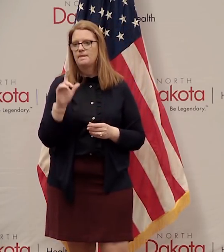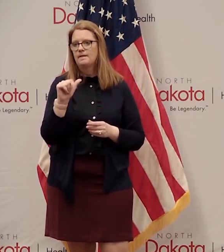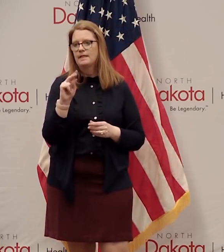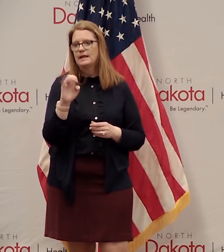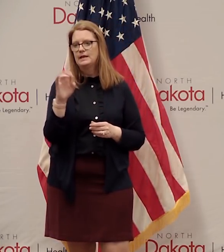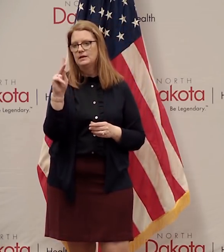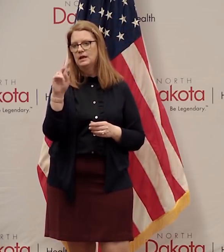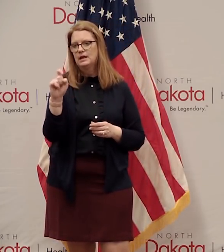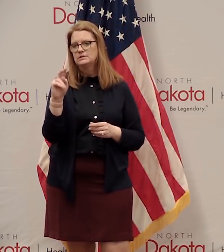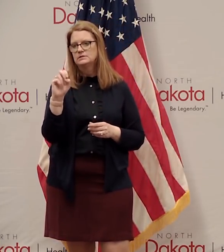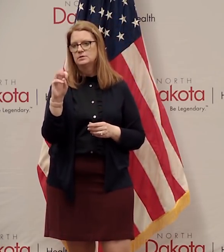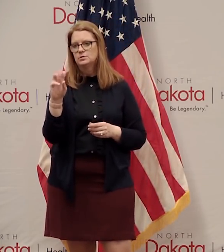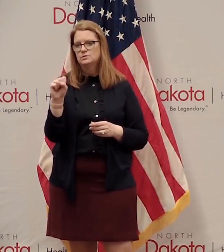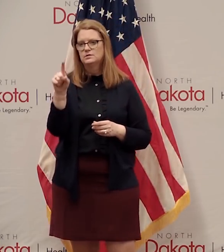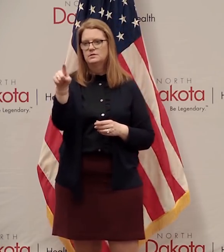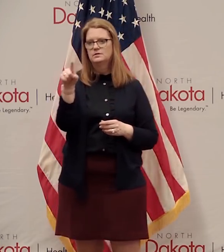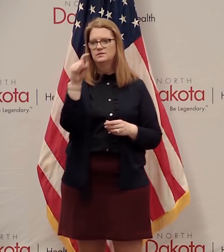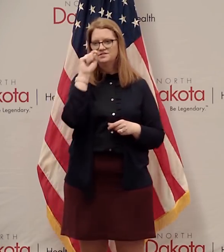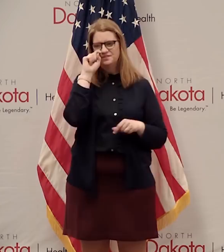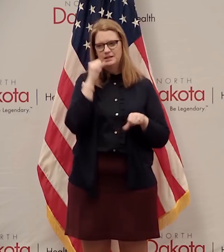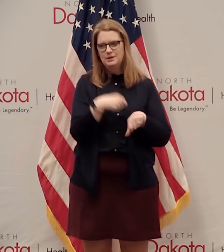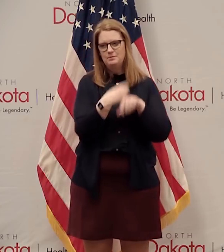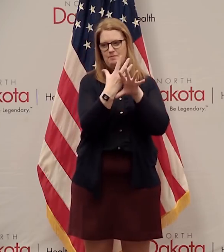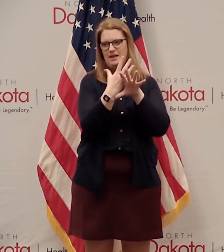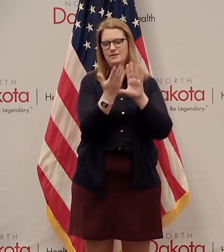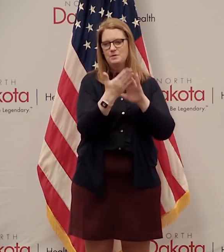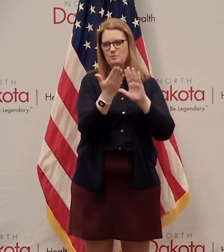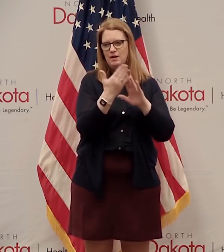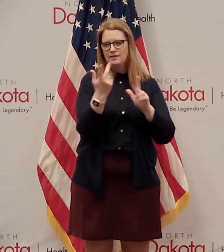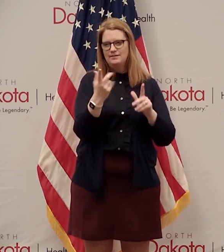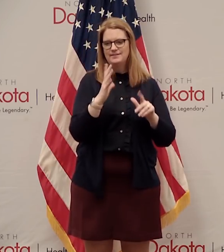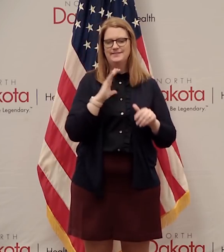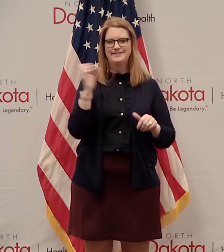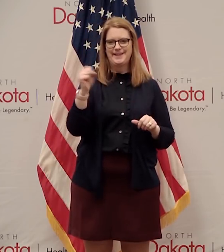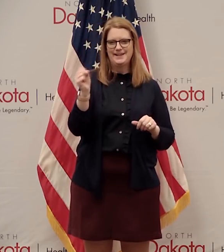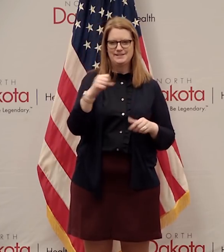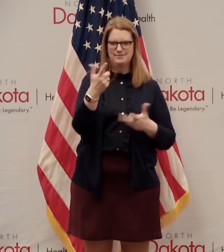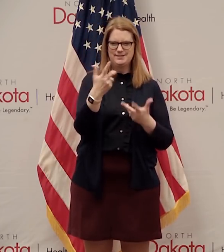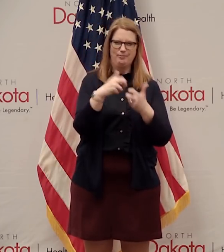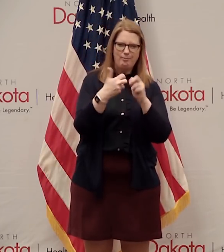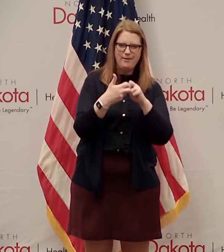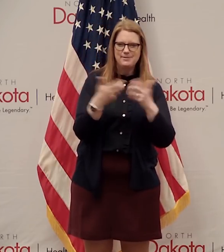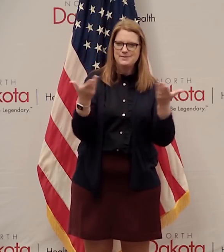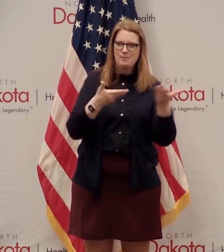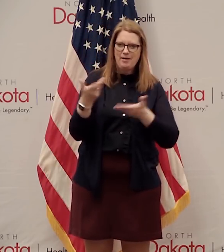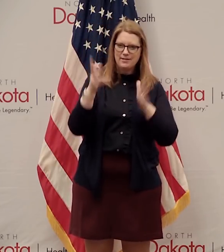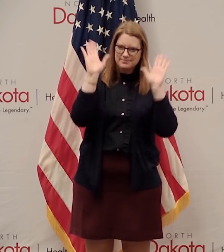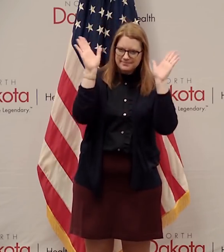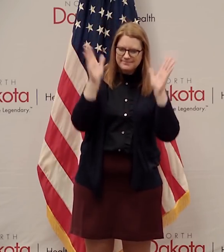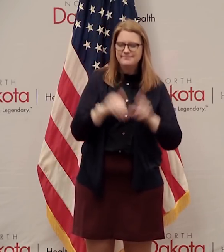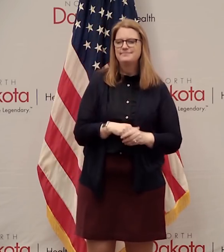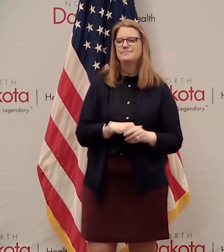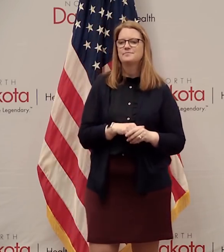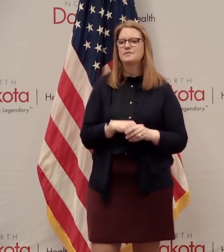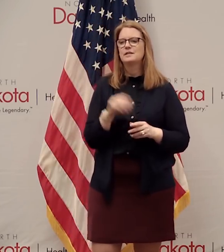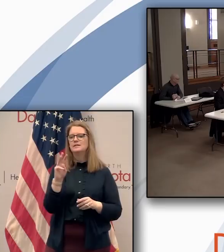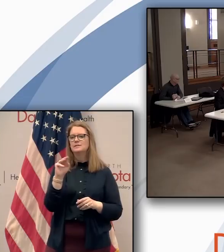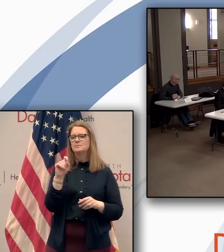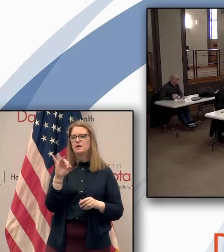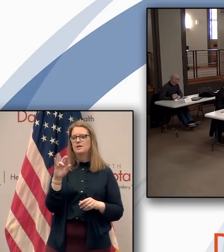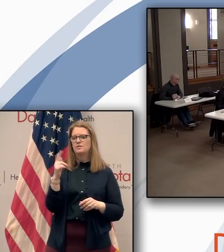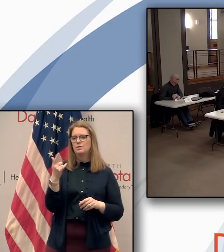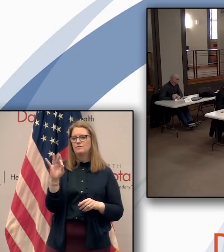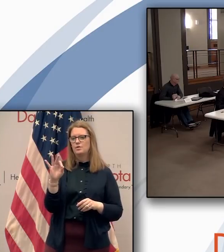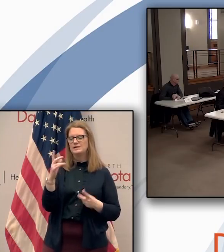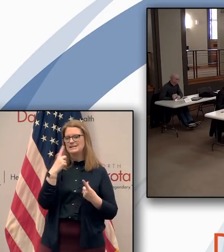Lane, KX News, you guys back up and running? Okay, alrighty. Welcome, everybody. So the mayor of Grand Forks